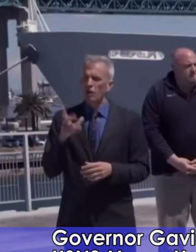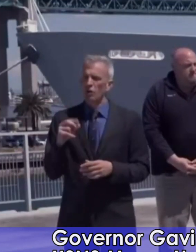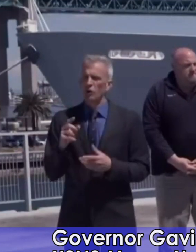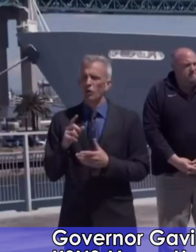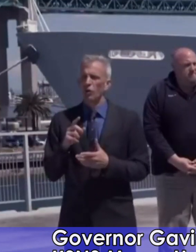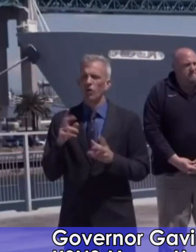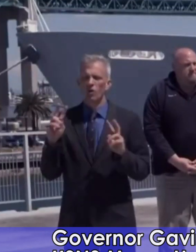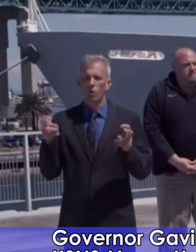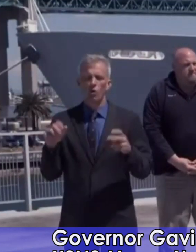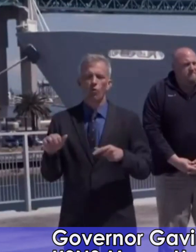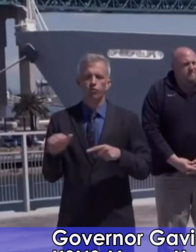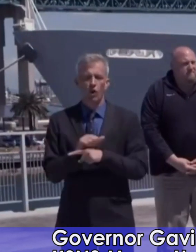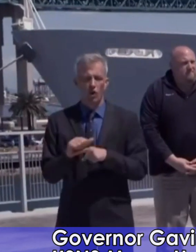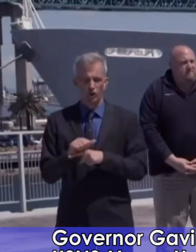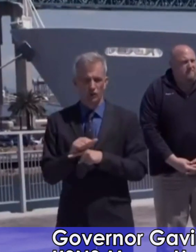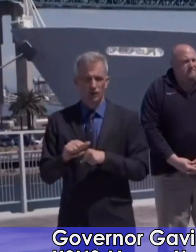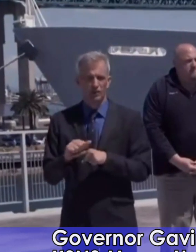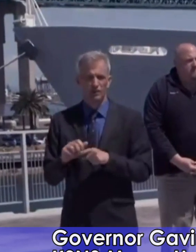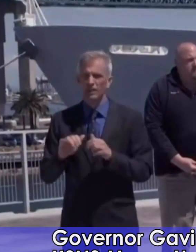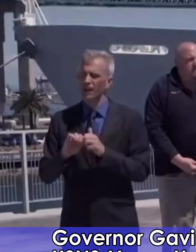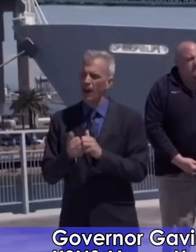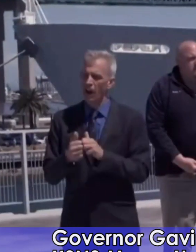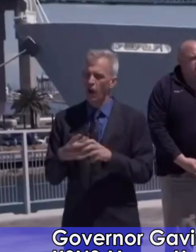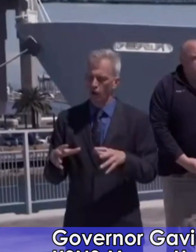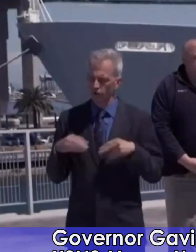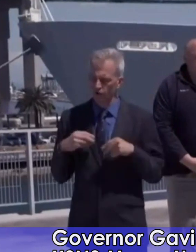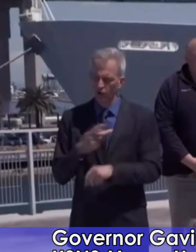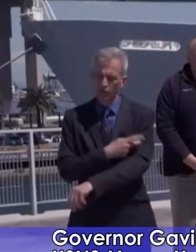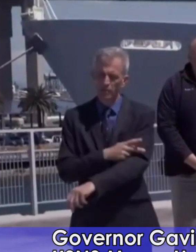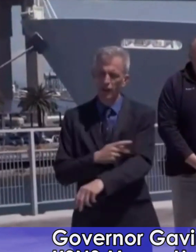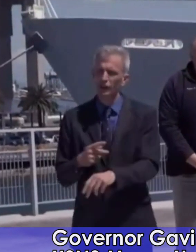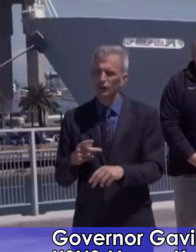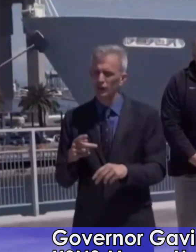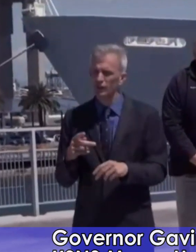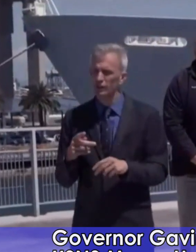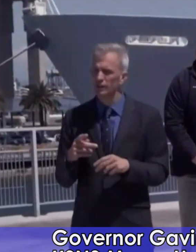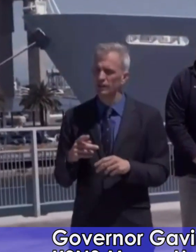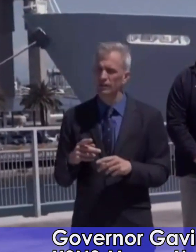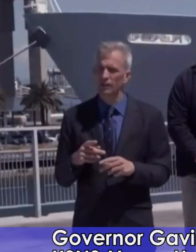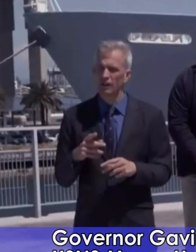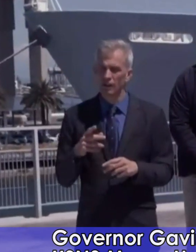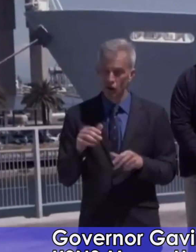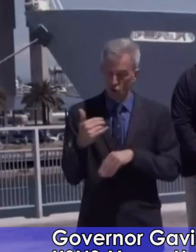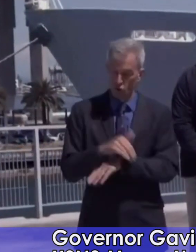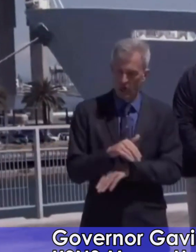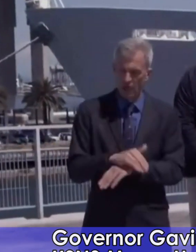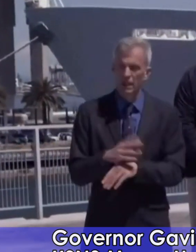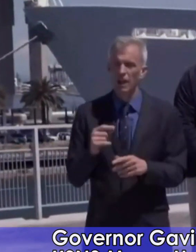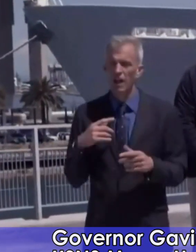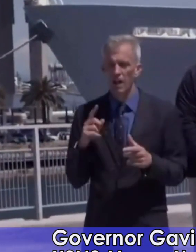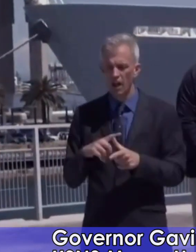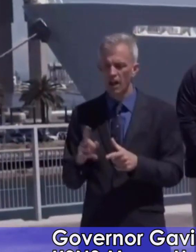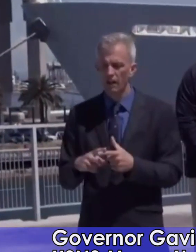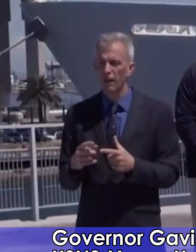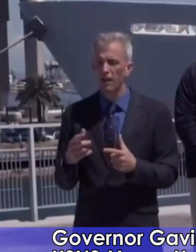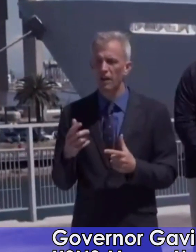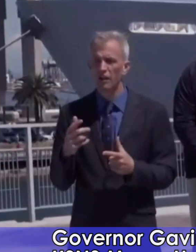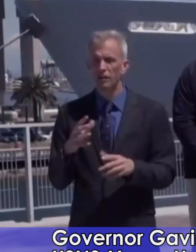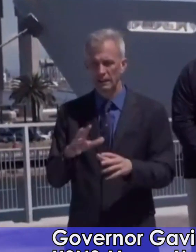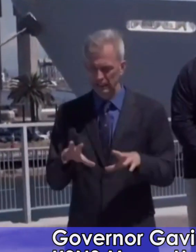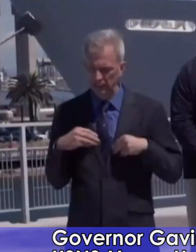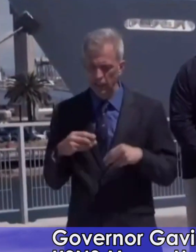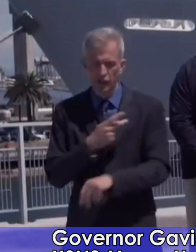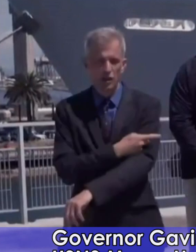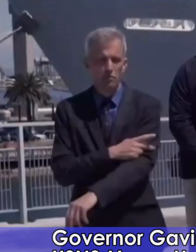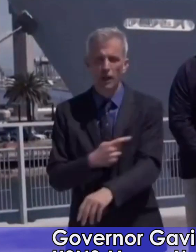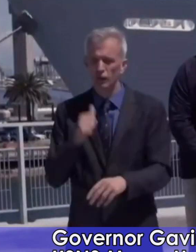evening, and potentially taking patients as early as tomorrow. So when we say this is operationalized, we mean